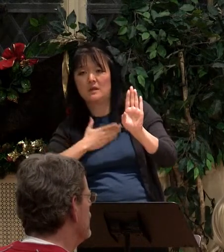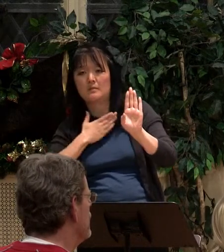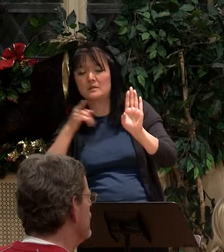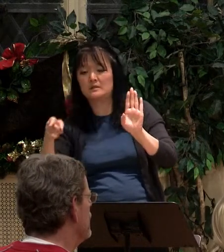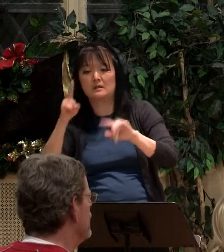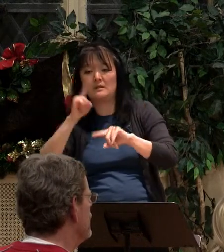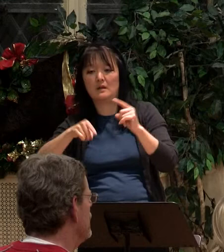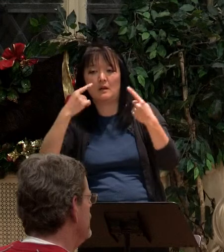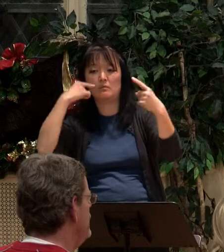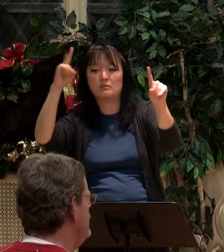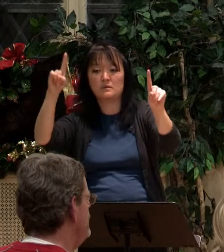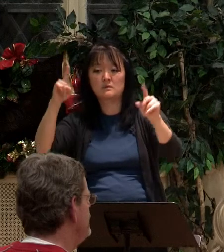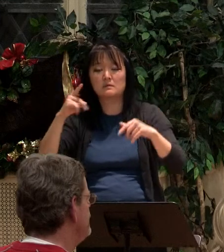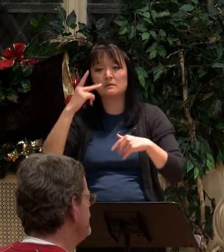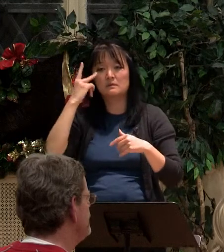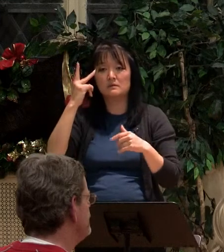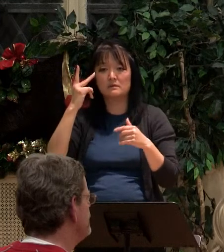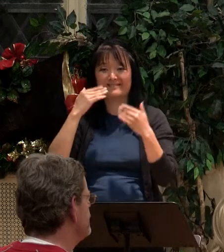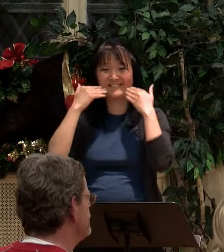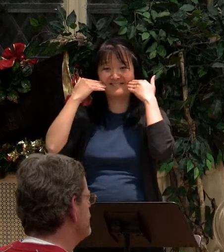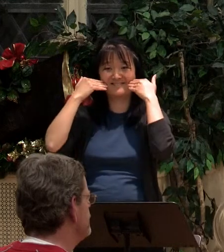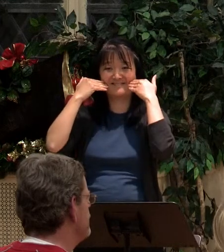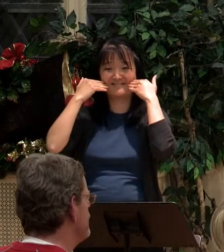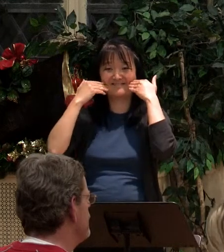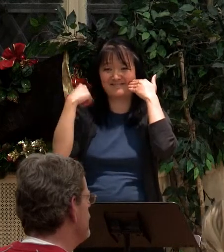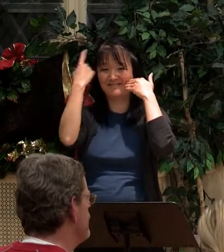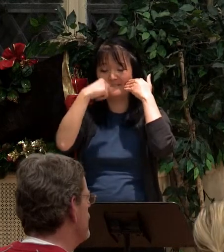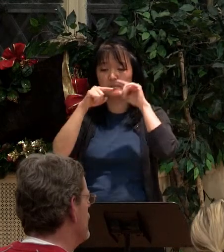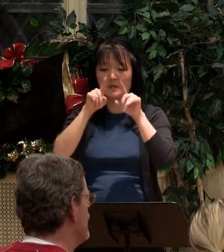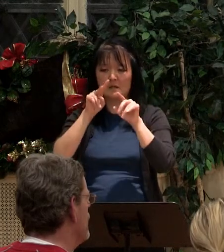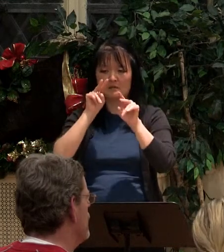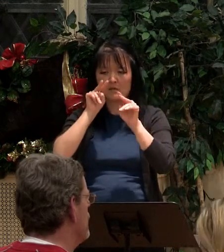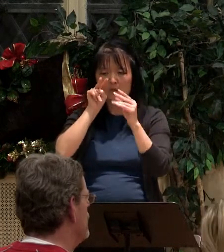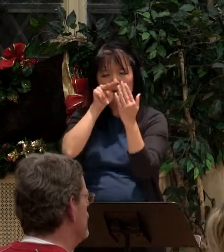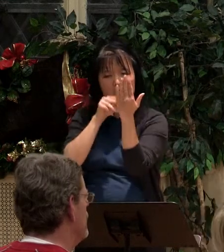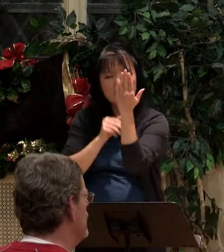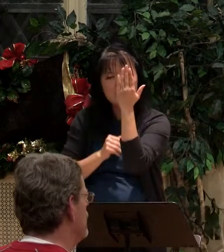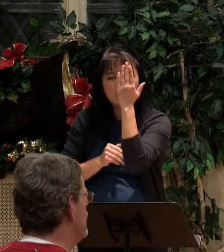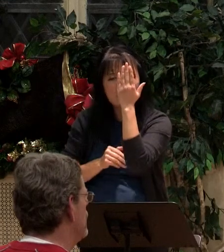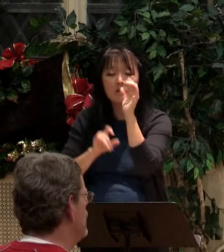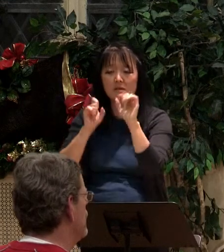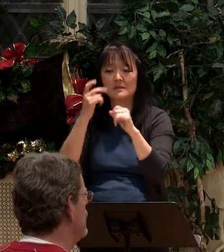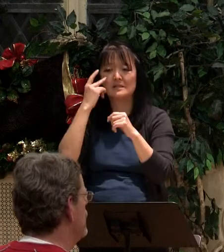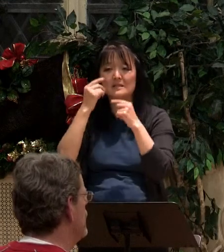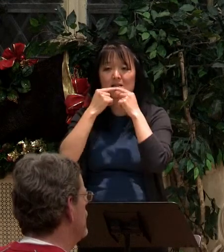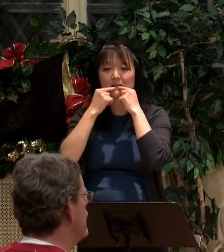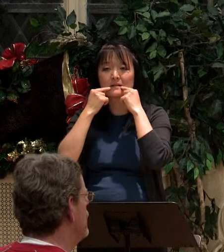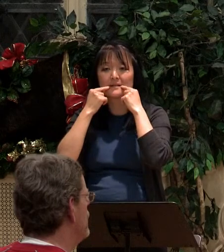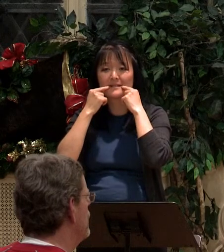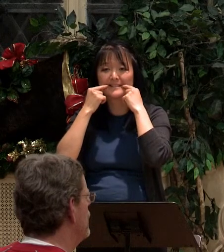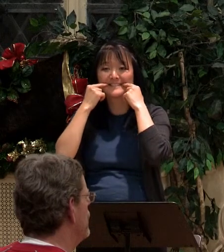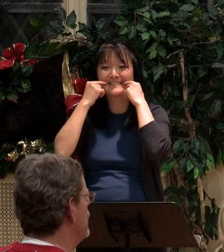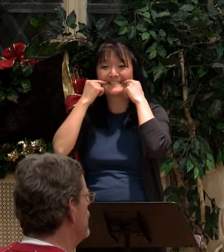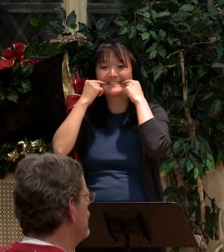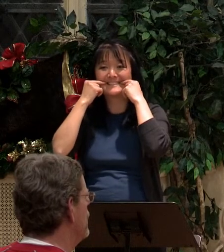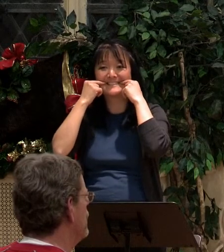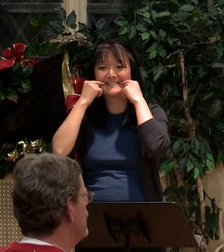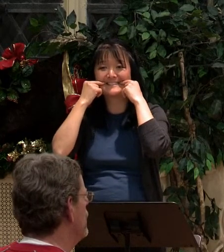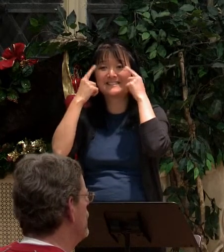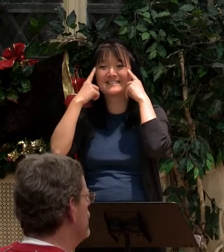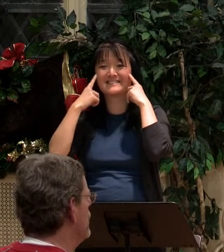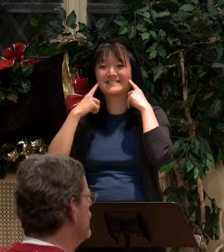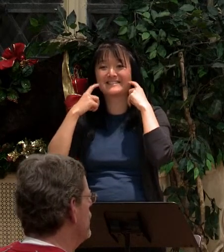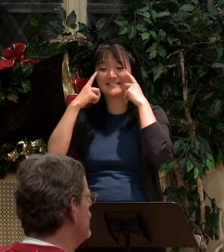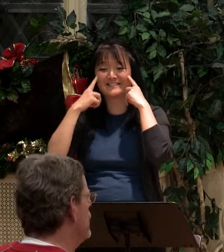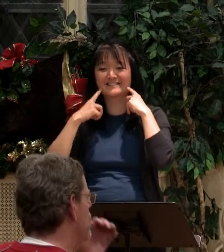reach. You see the grins on their faces, but if you look closer, you can see their lips are pinned upwards and there are tears lining